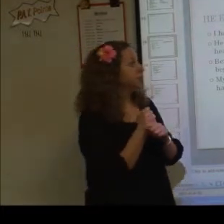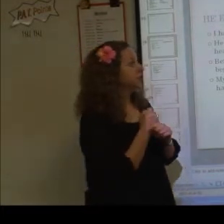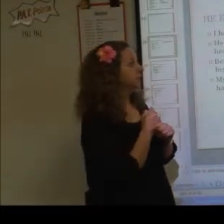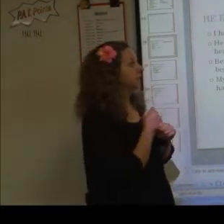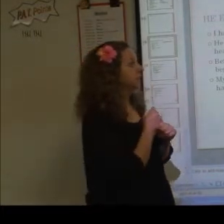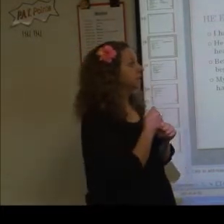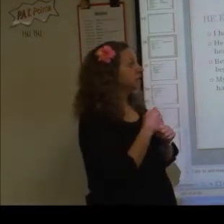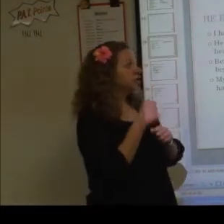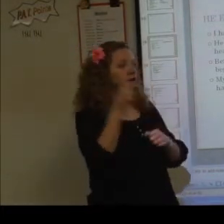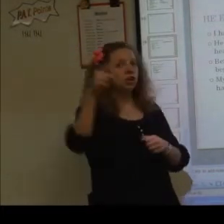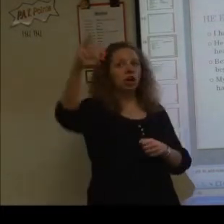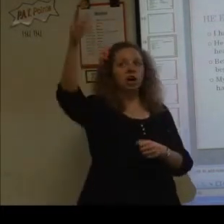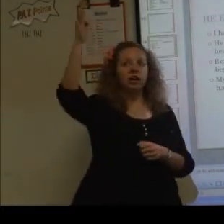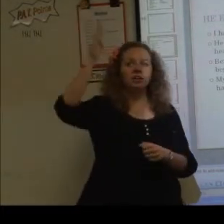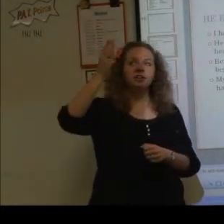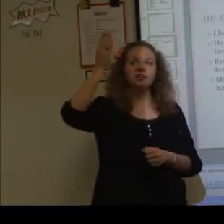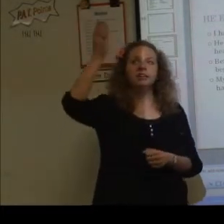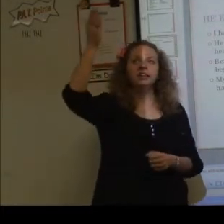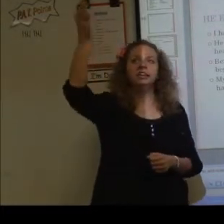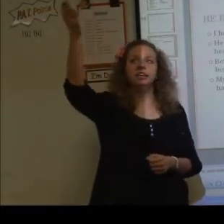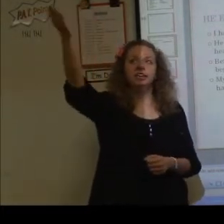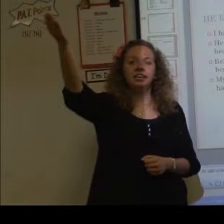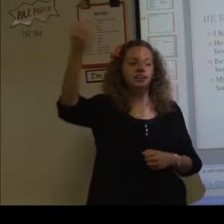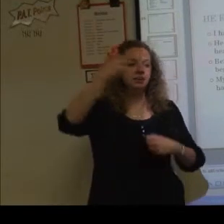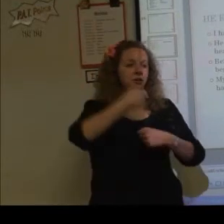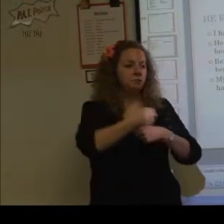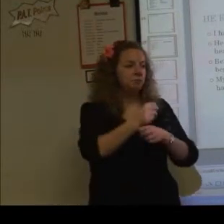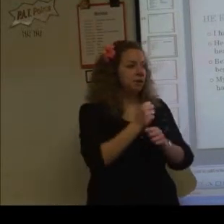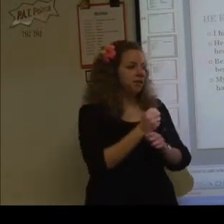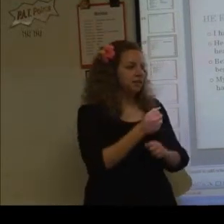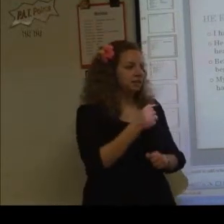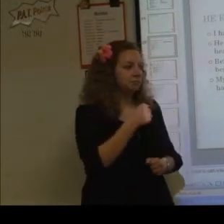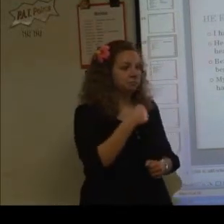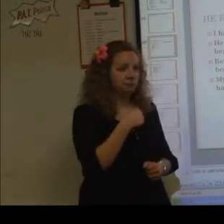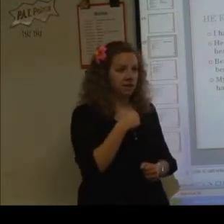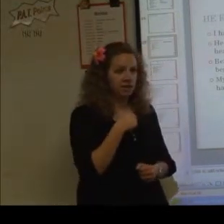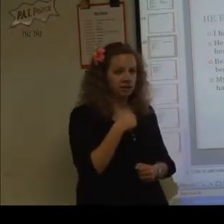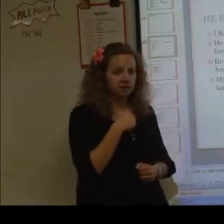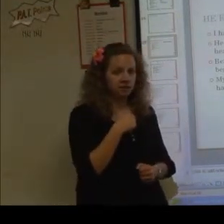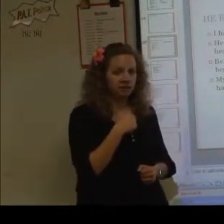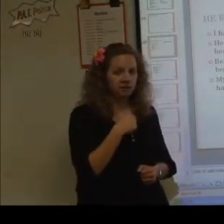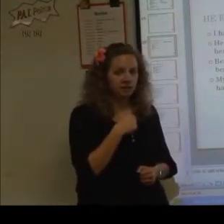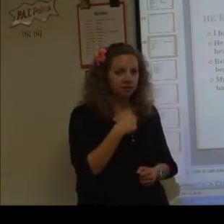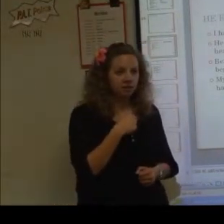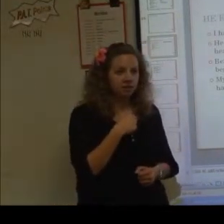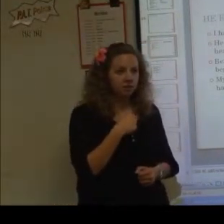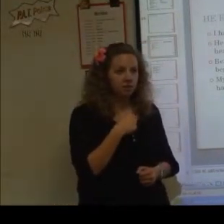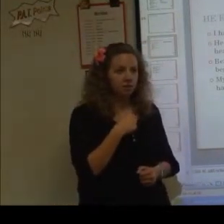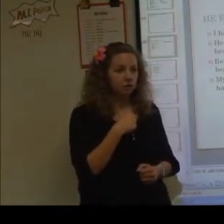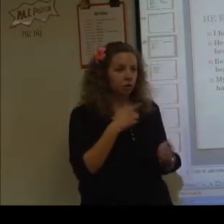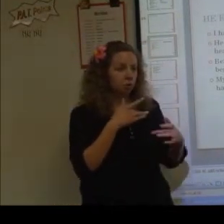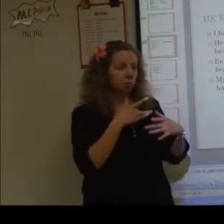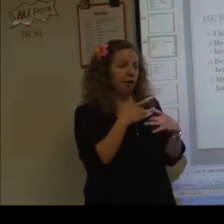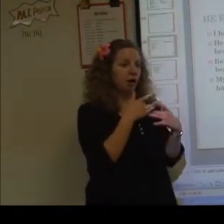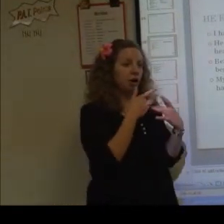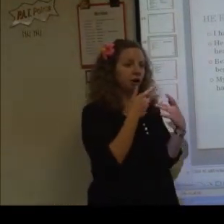we said God, He made me. So my